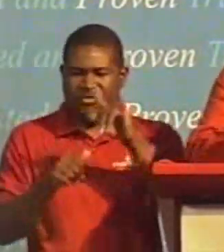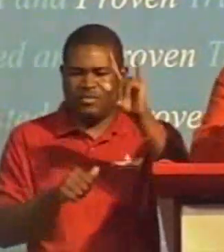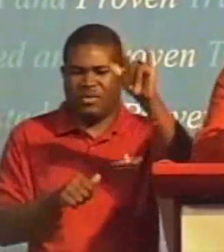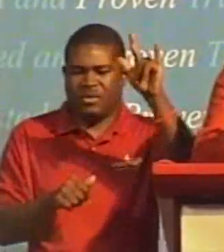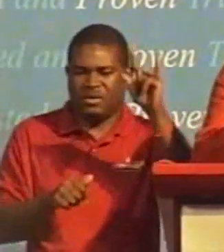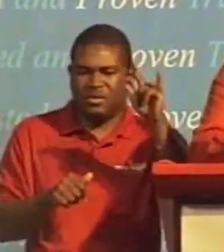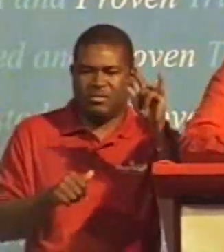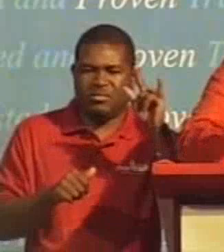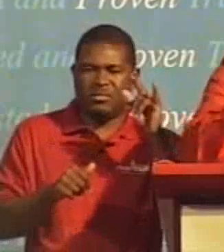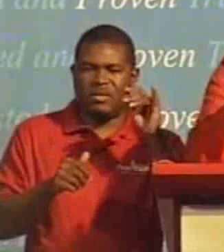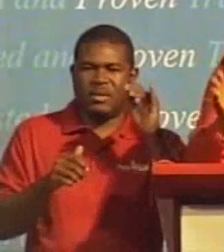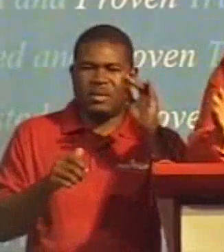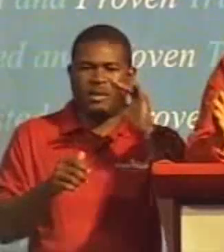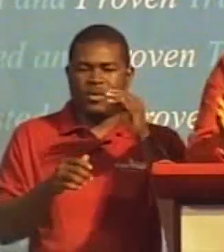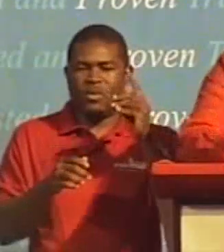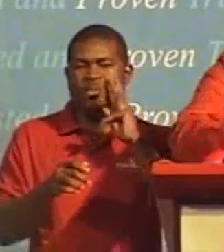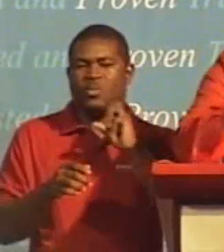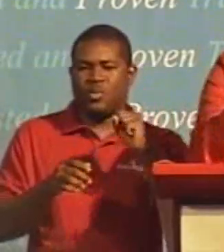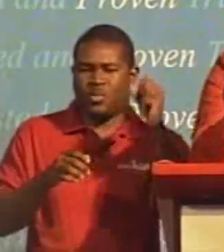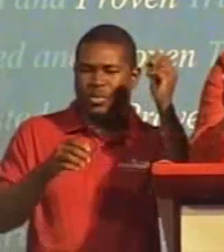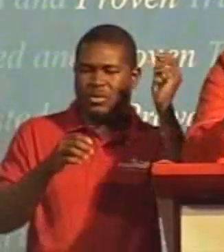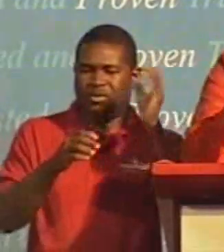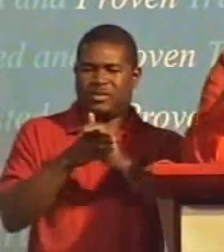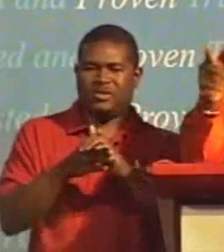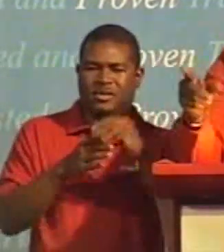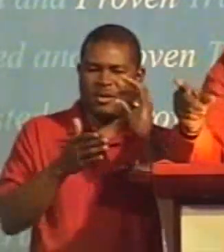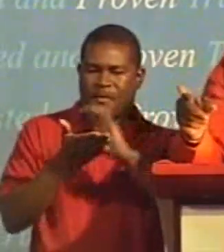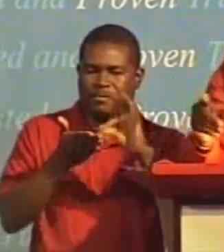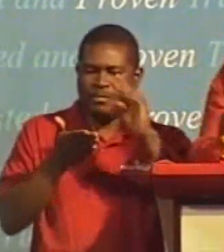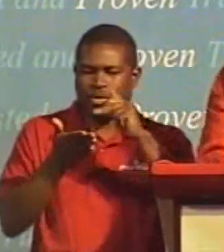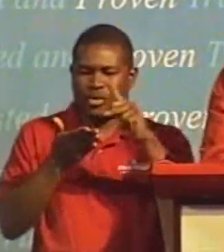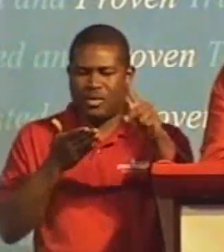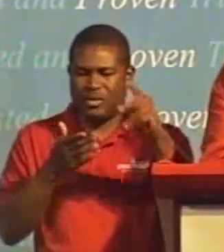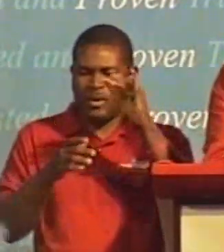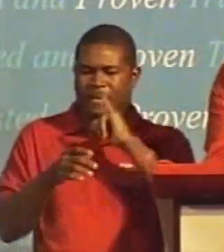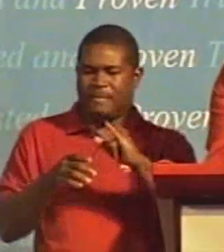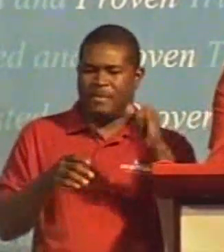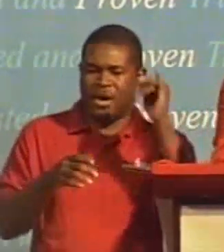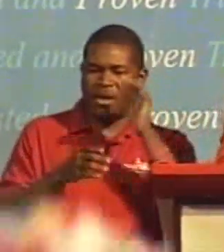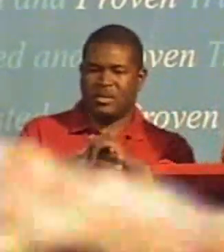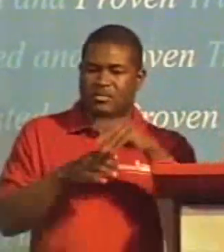by Penland or Ingram, not a one by Christie.